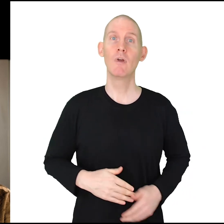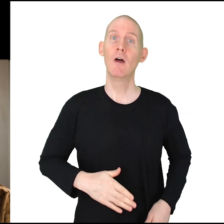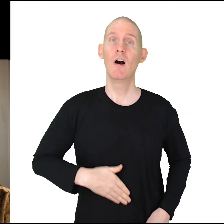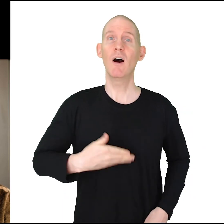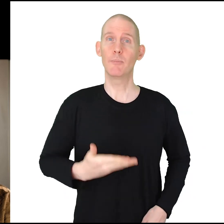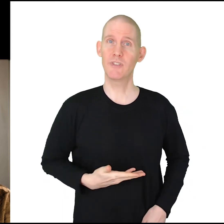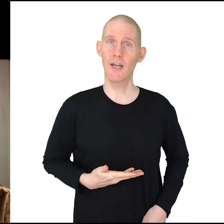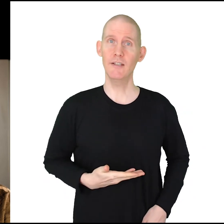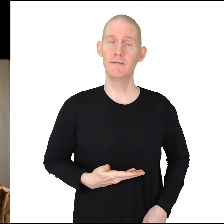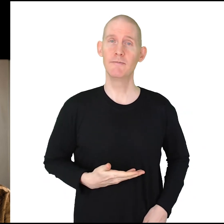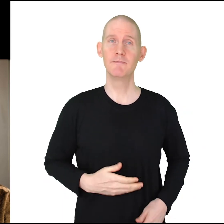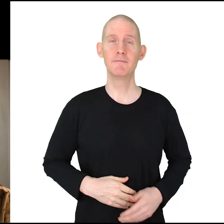Upset.